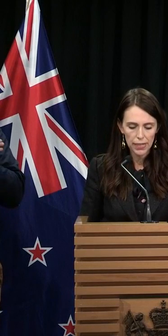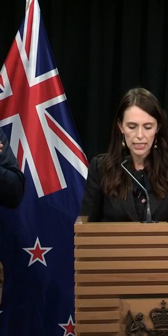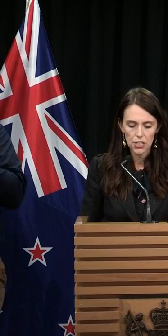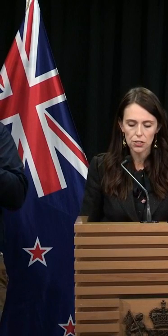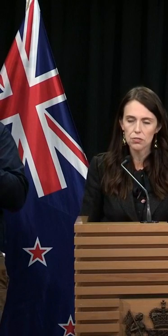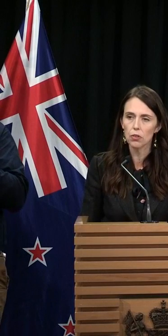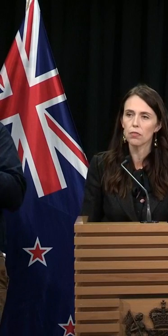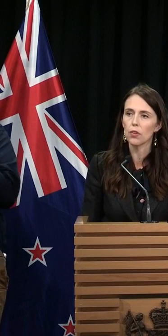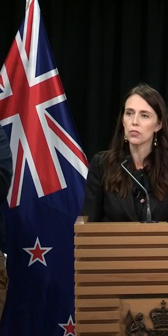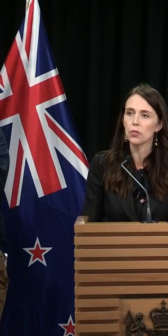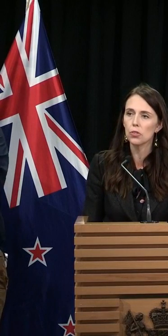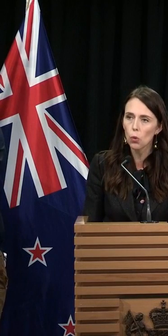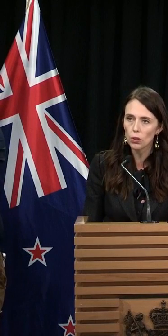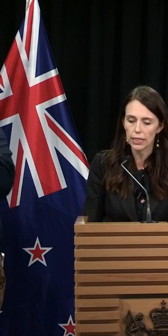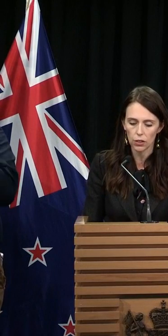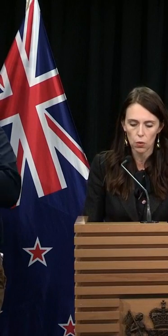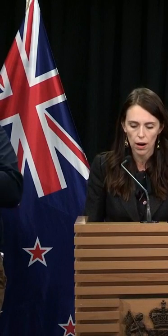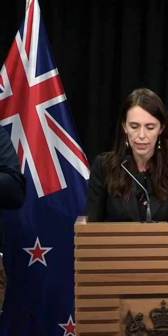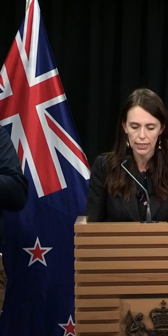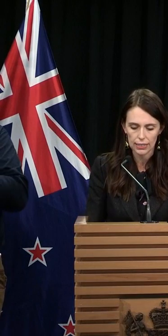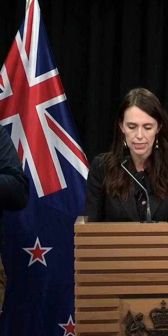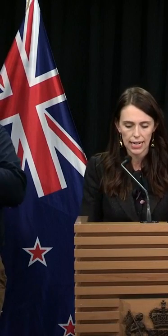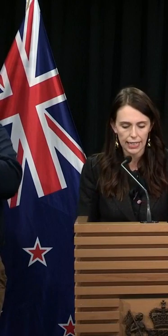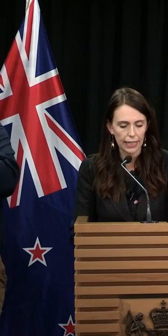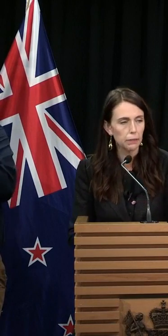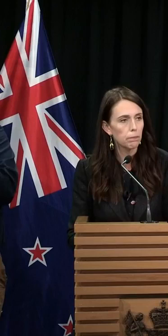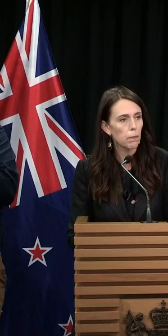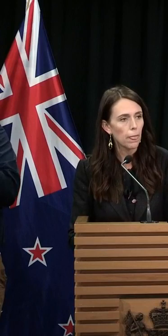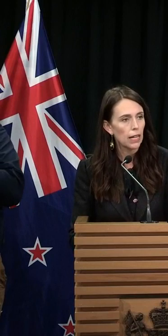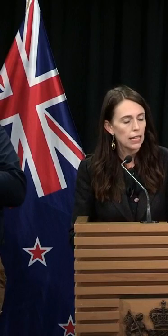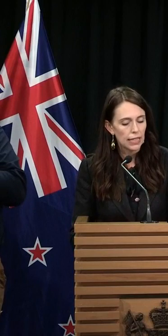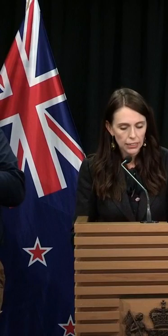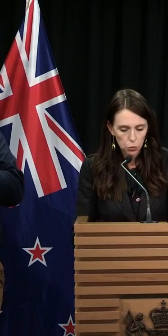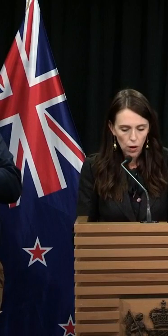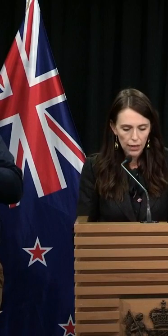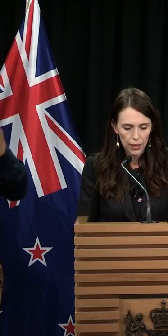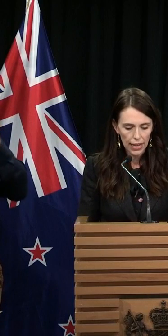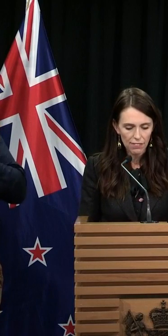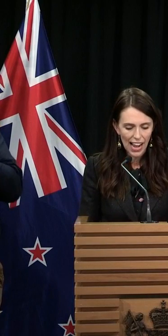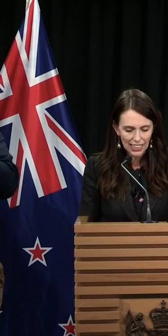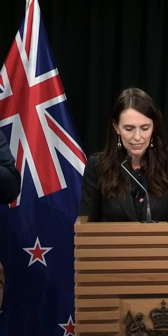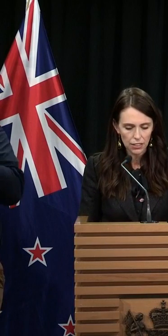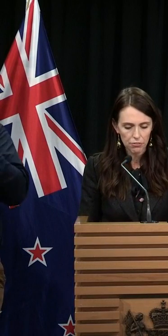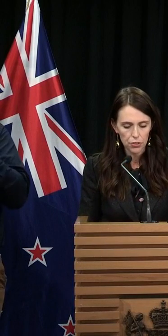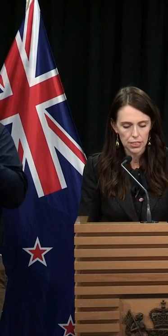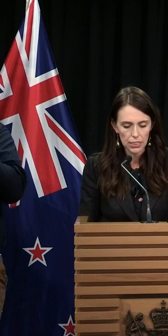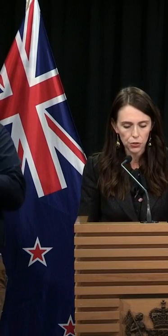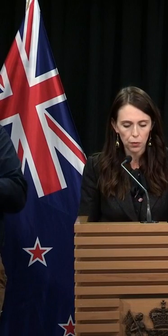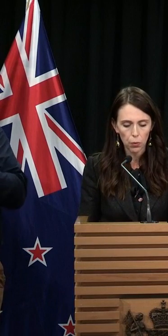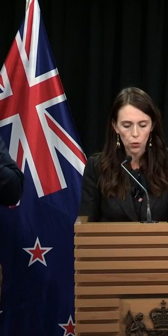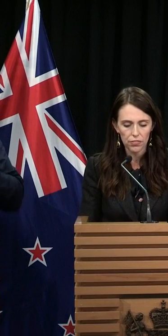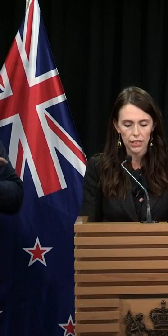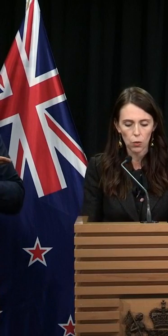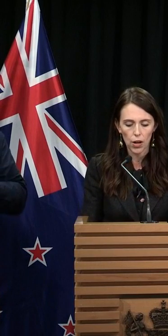the expectations of those who sought the inquiry into state care. That's why we have asked that the first